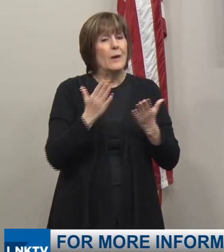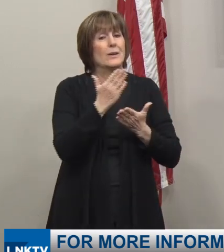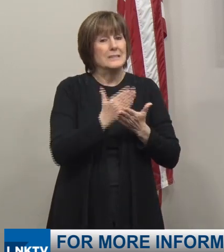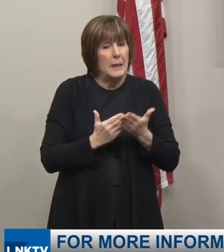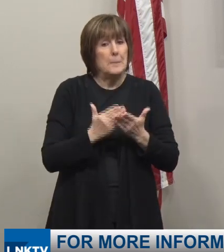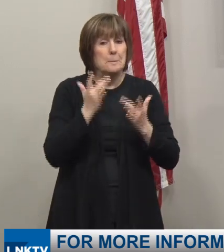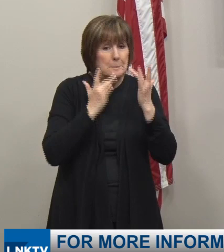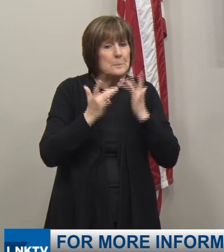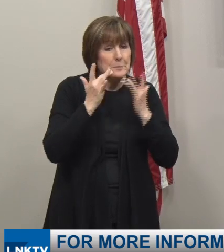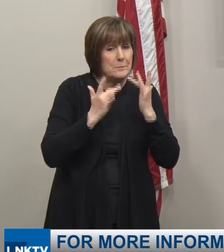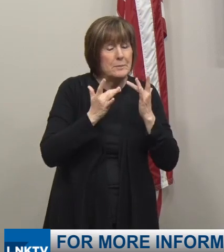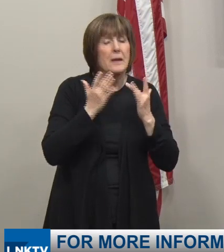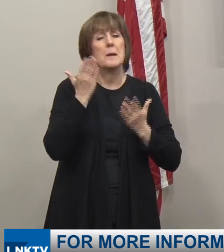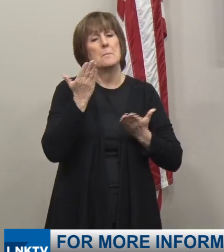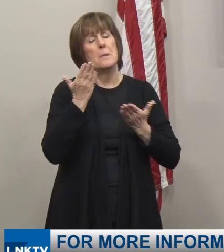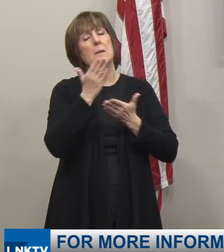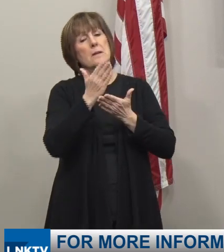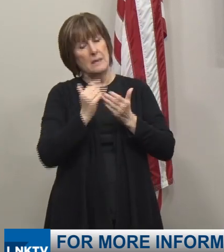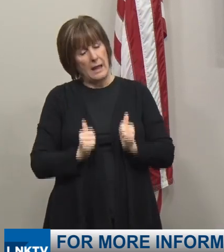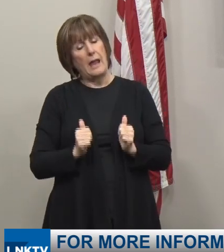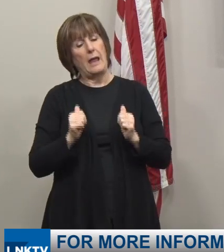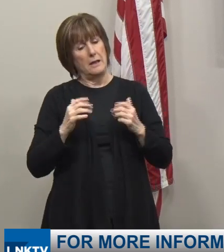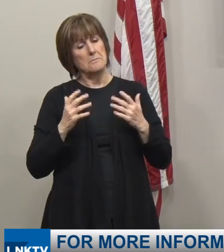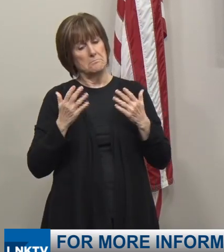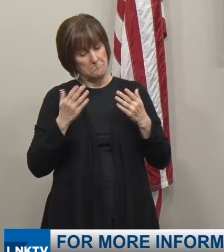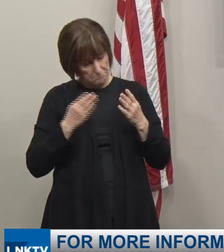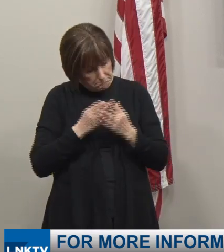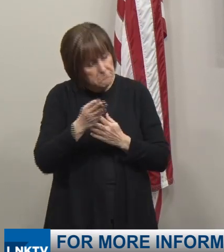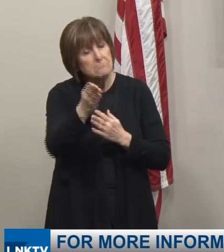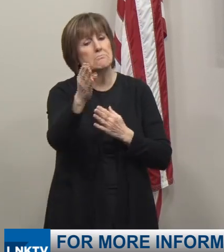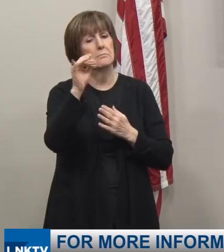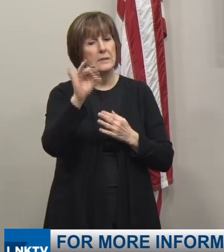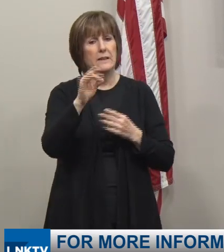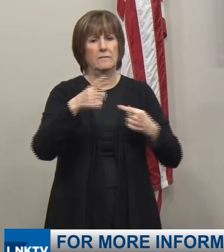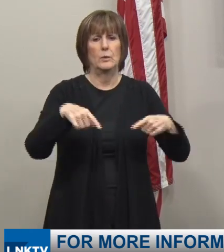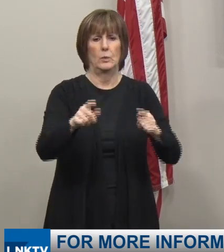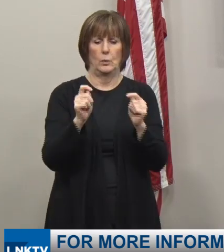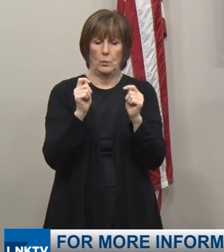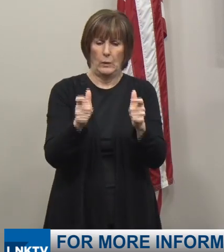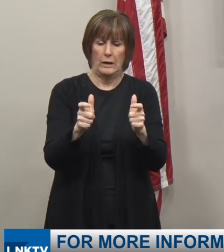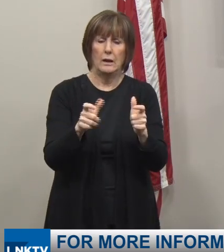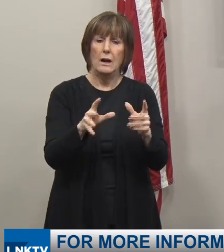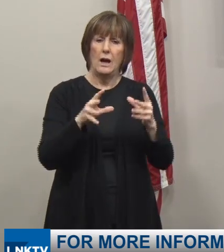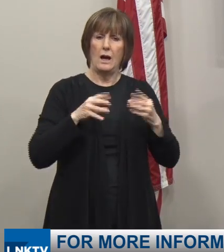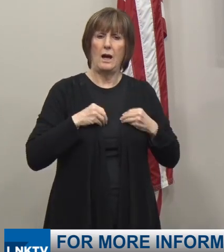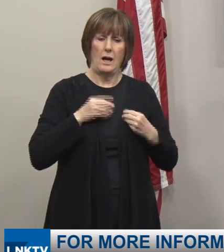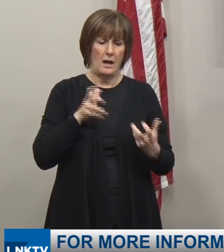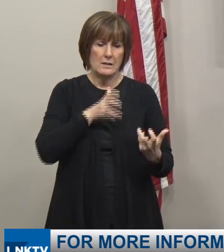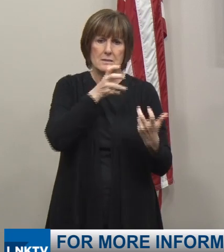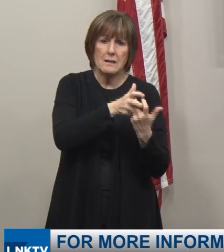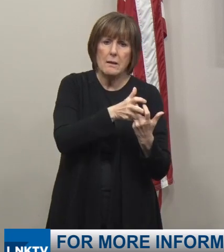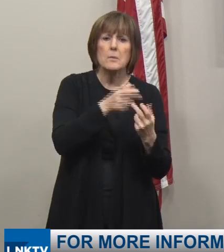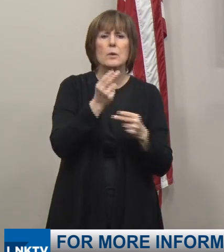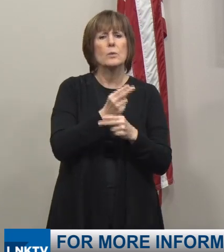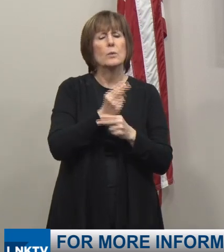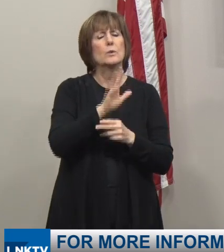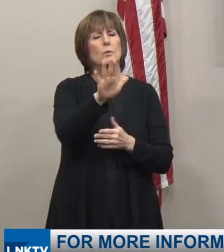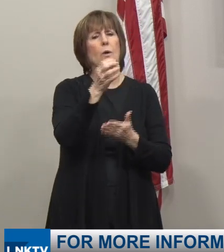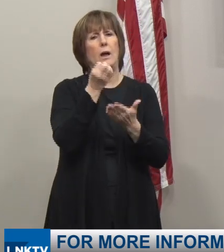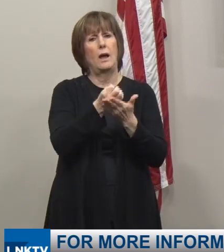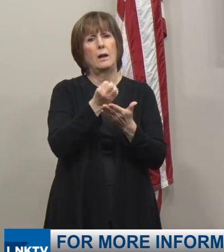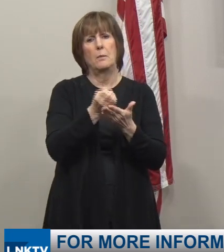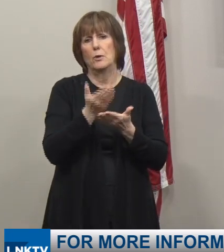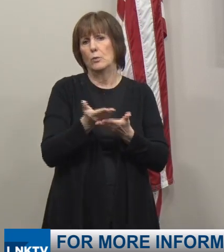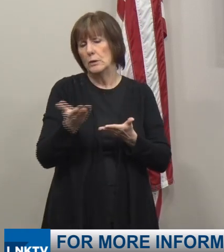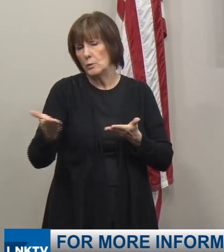we may be able to weather the storm with relative strength if our community quickly adapts and utilizes available economic